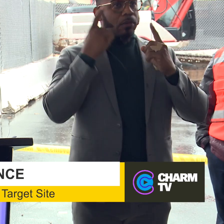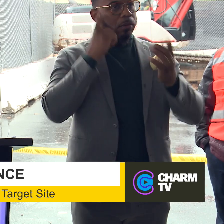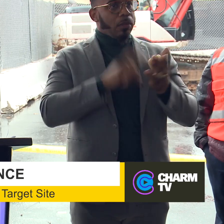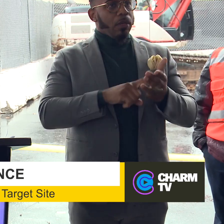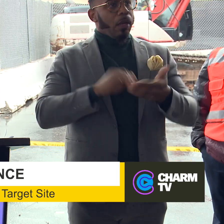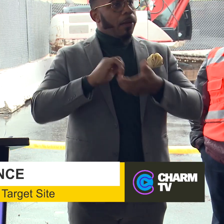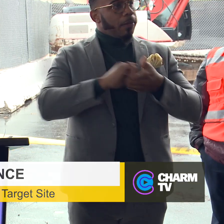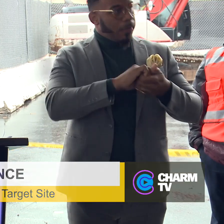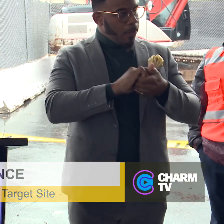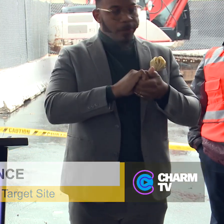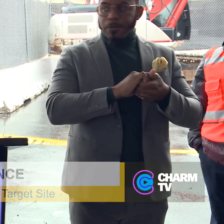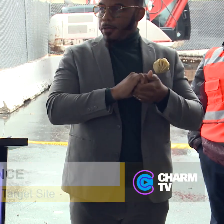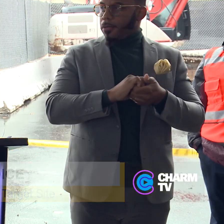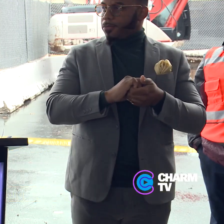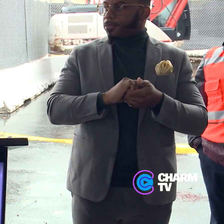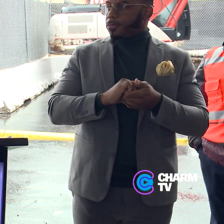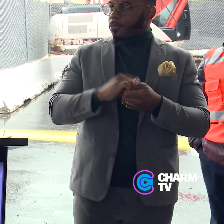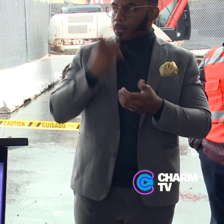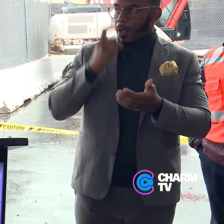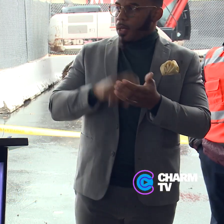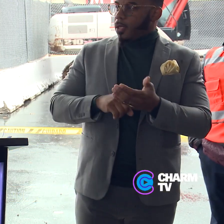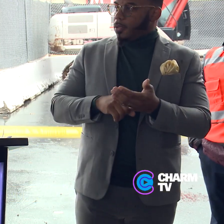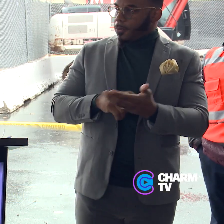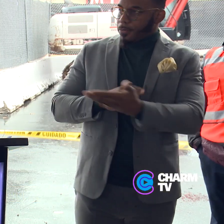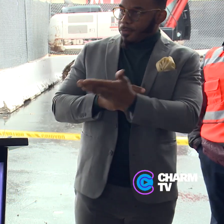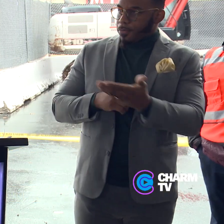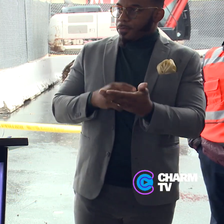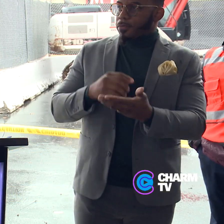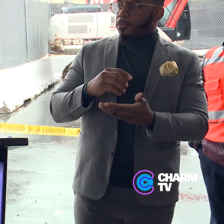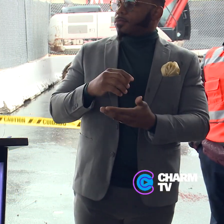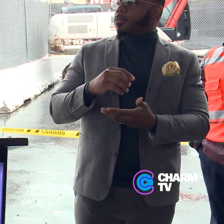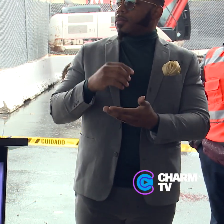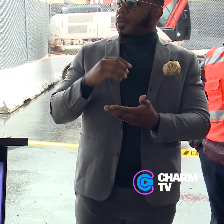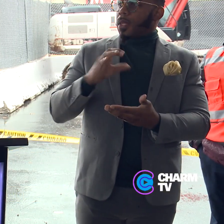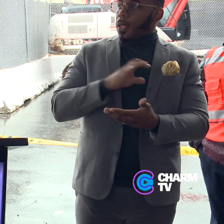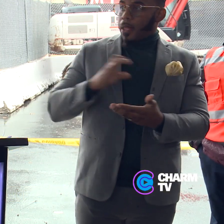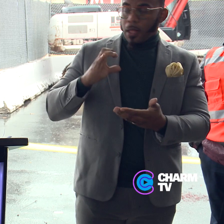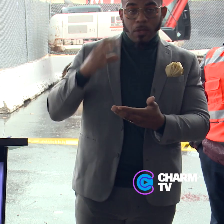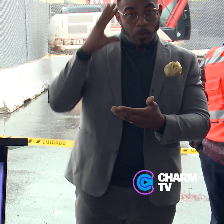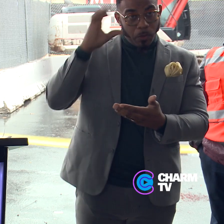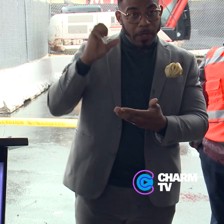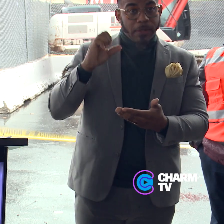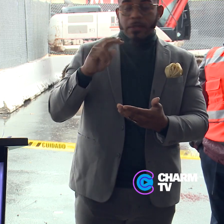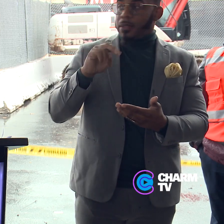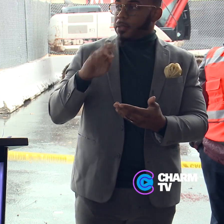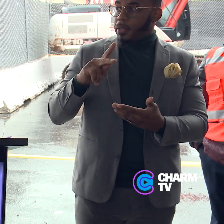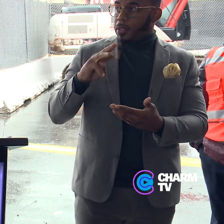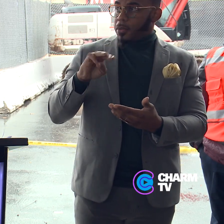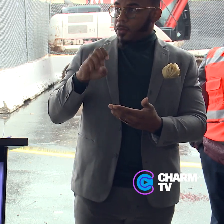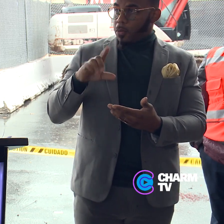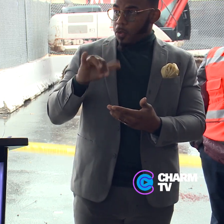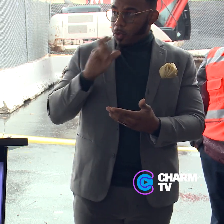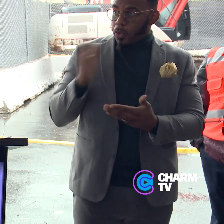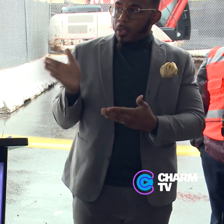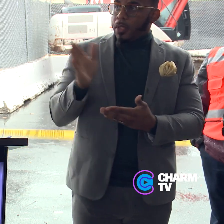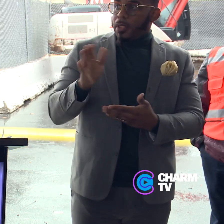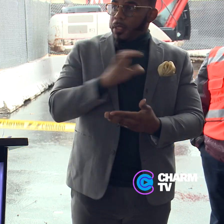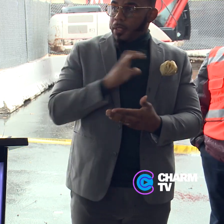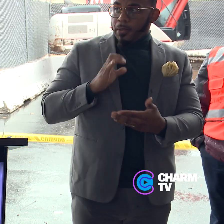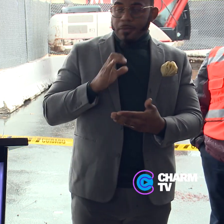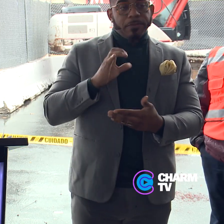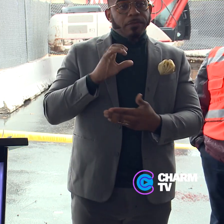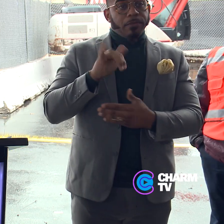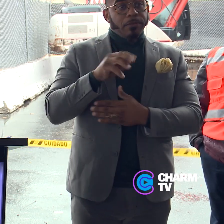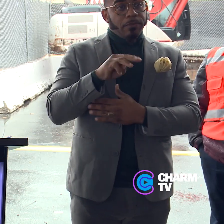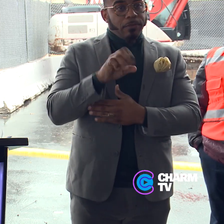our partners. I already acknowledge Ms. Hutchison, our council president, Nick Mosby, who's here today, our councilman, James